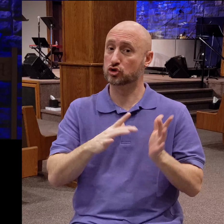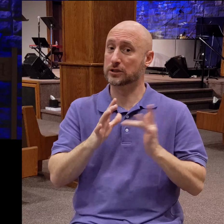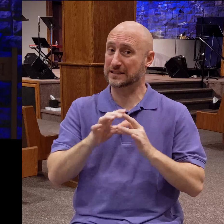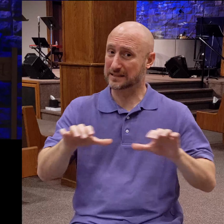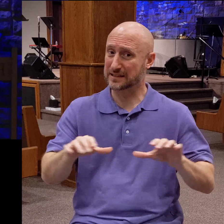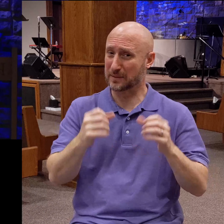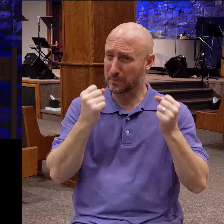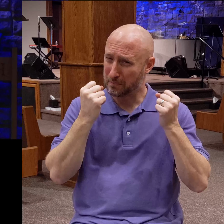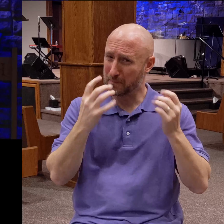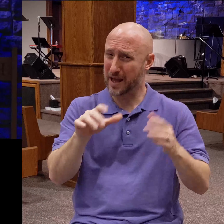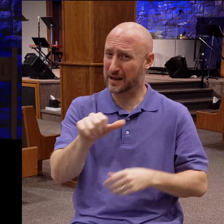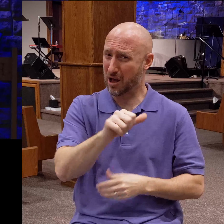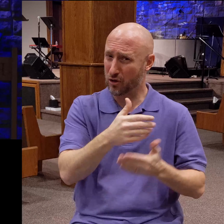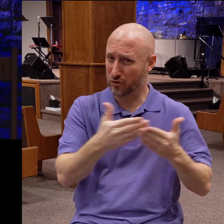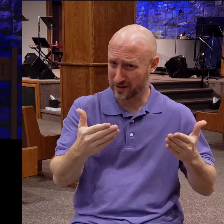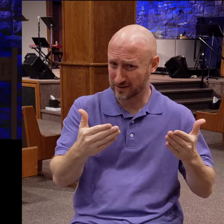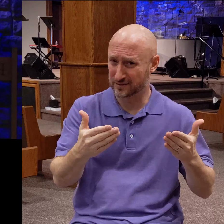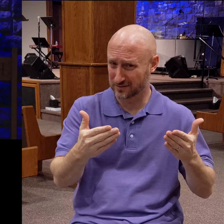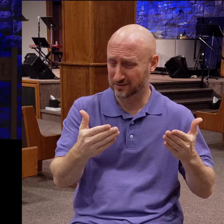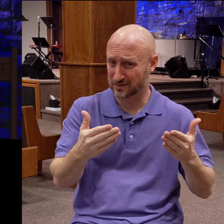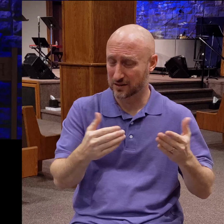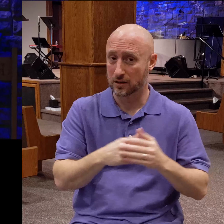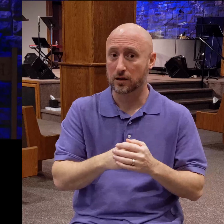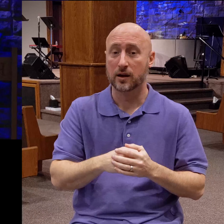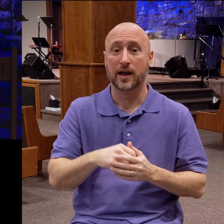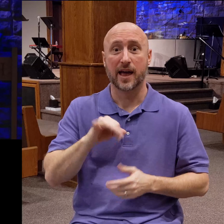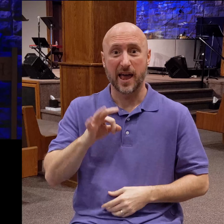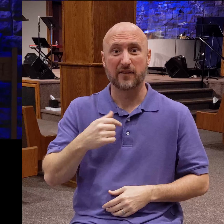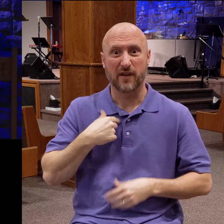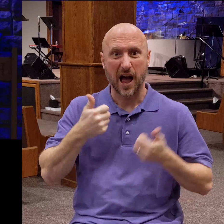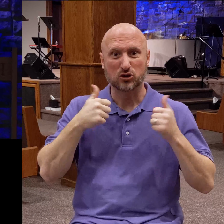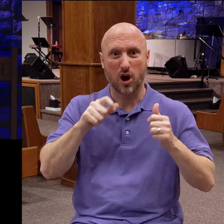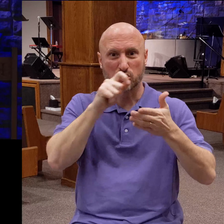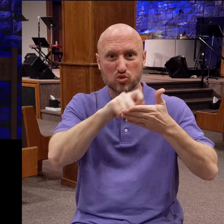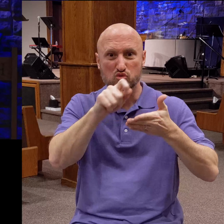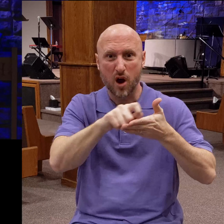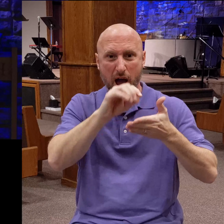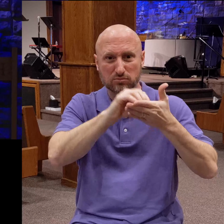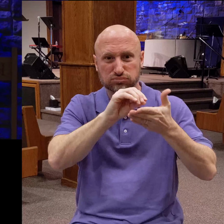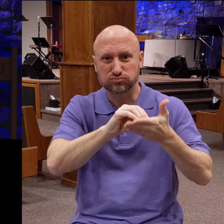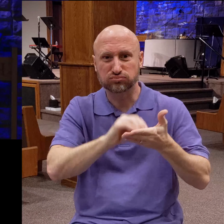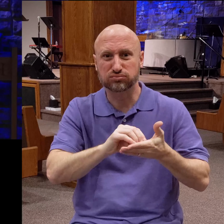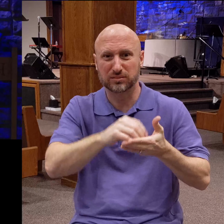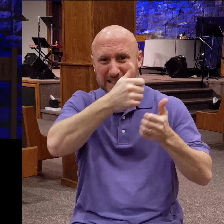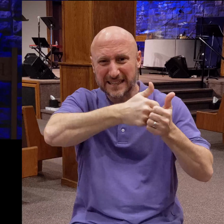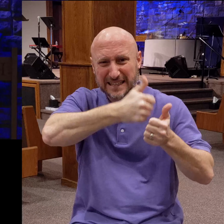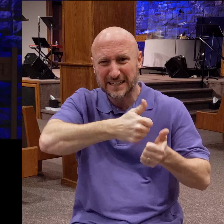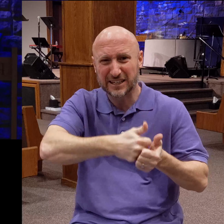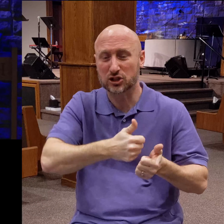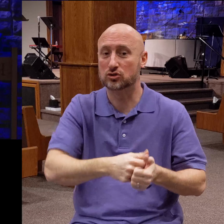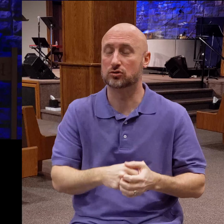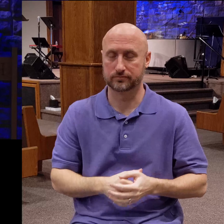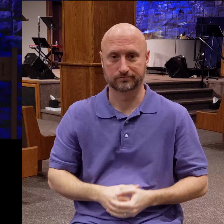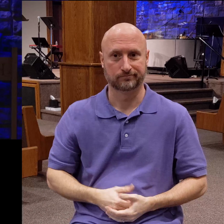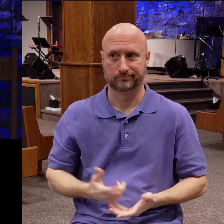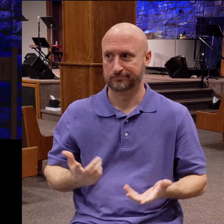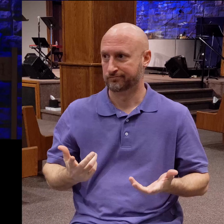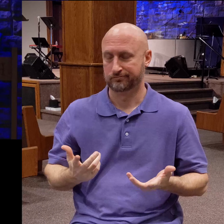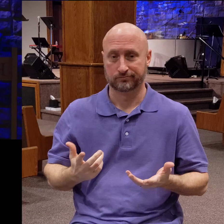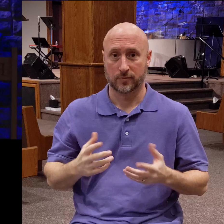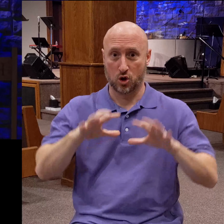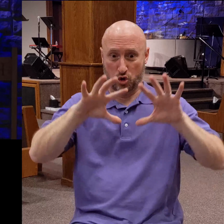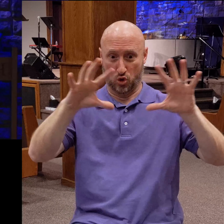which Jesus did, the which, if they should be written, everyone, I suppose, that